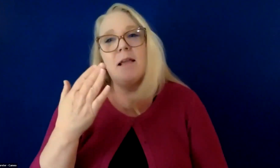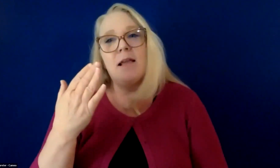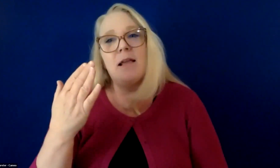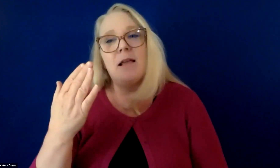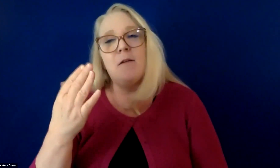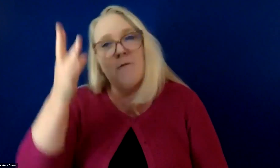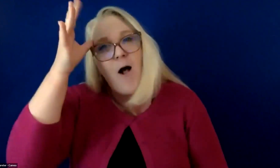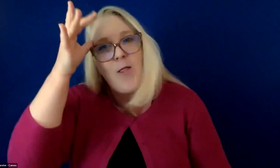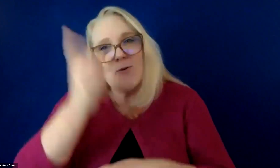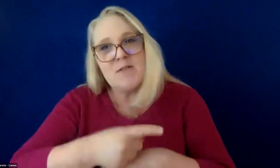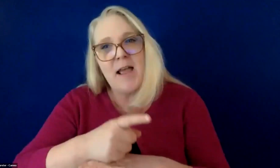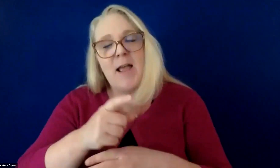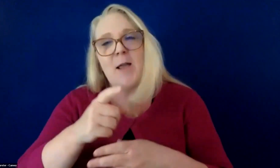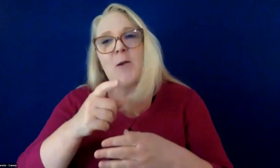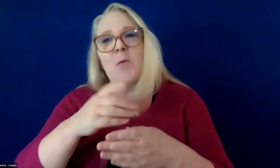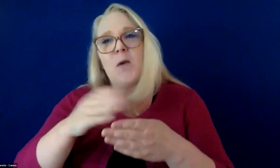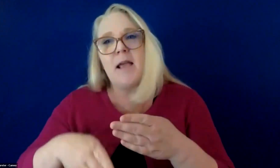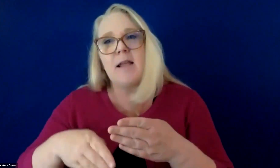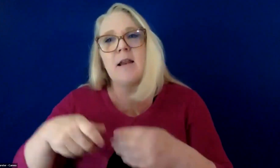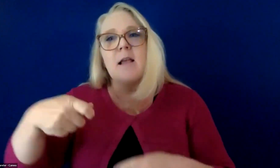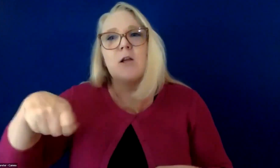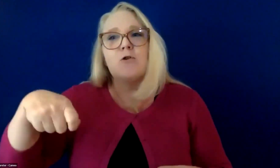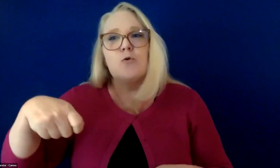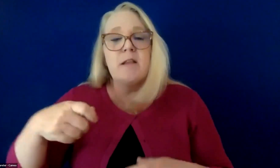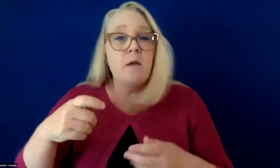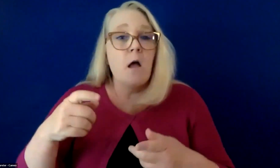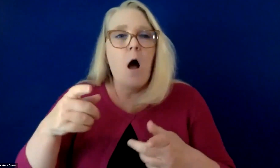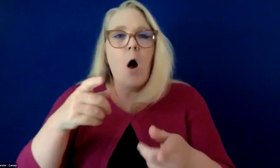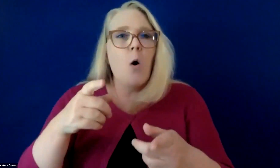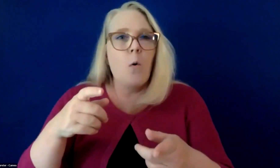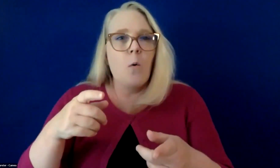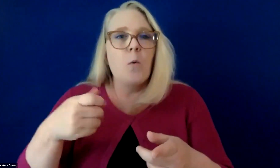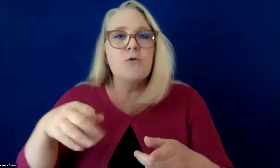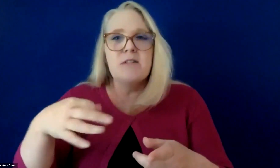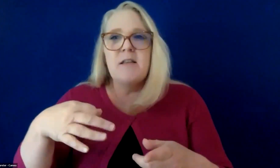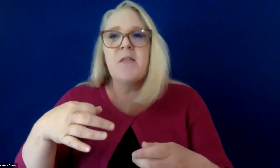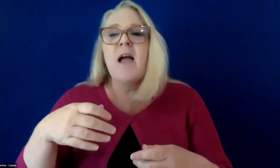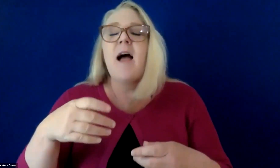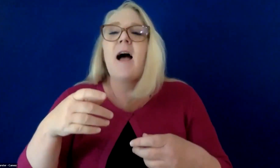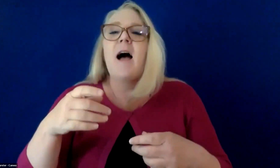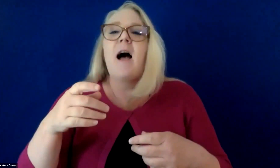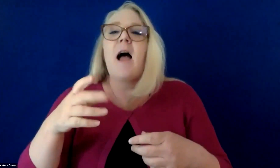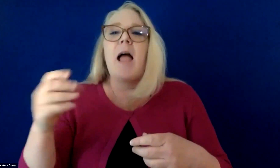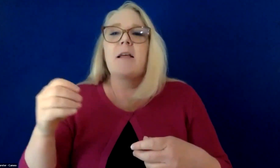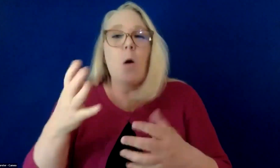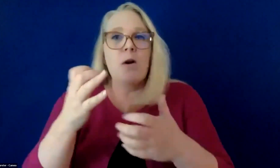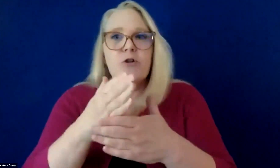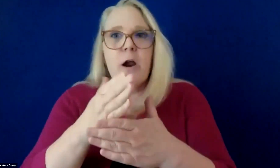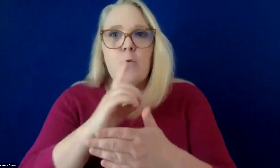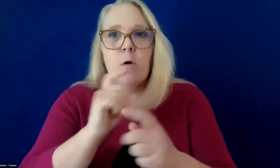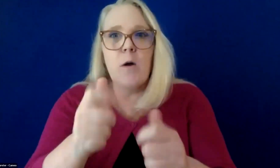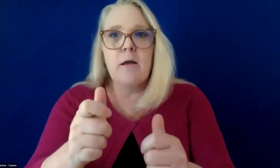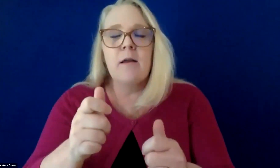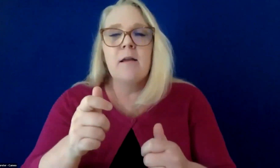weekend. Juneteenth. Whoa, sorry. I have to share my screen real quickly and share that we had the best time ever while we were